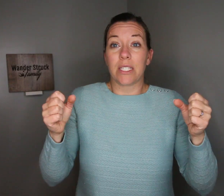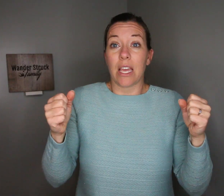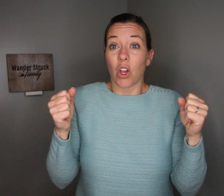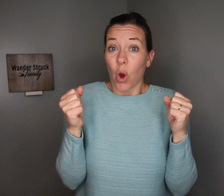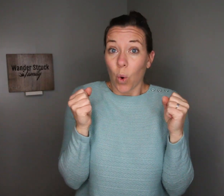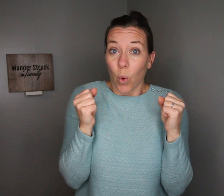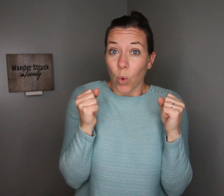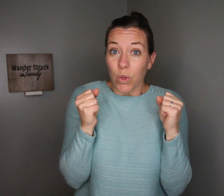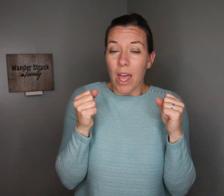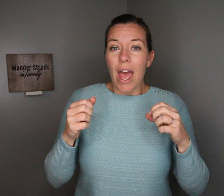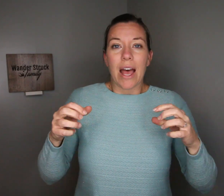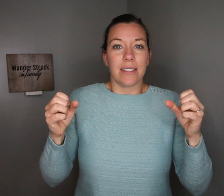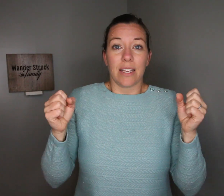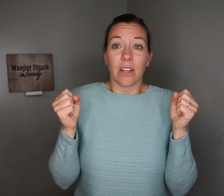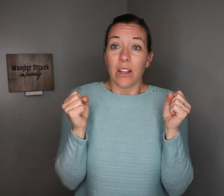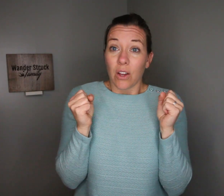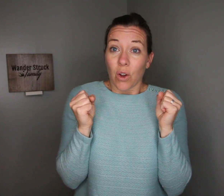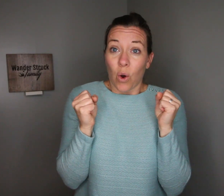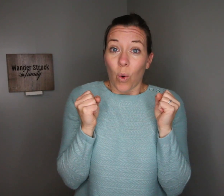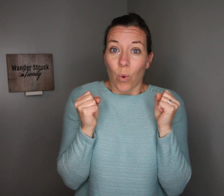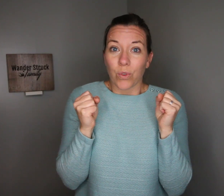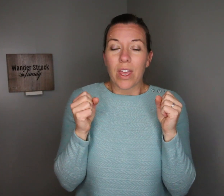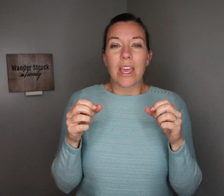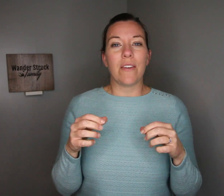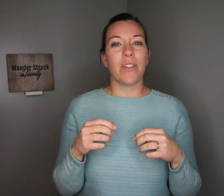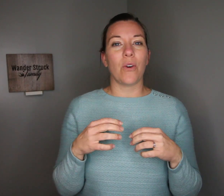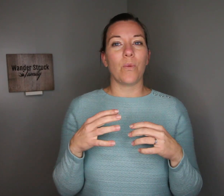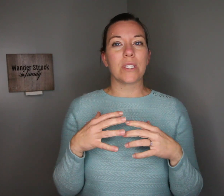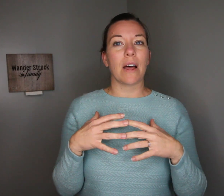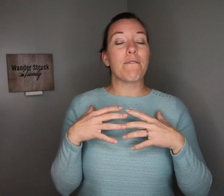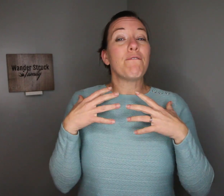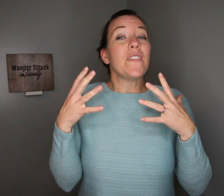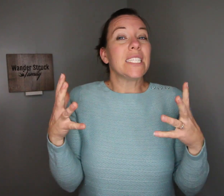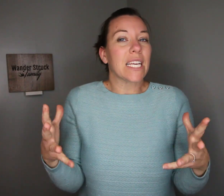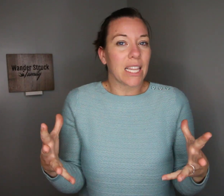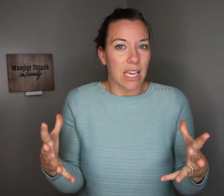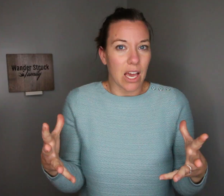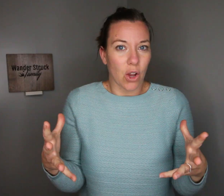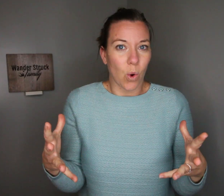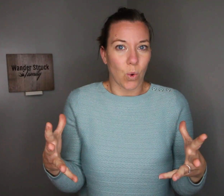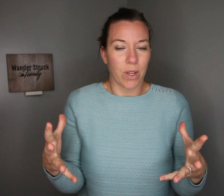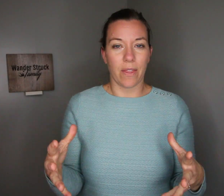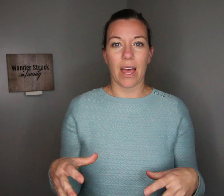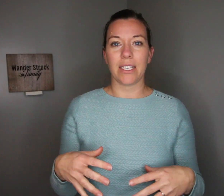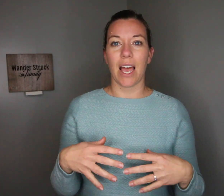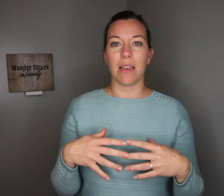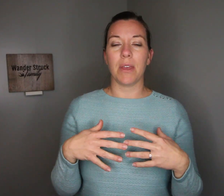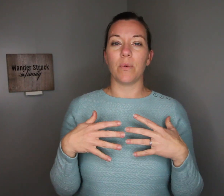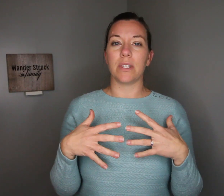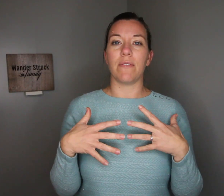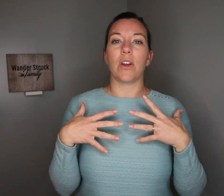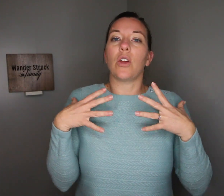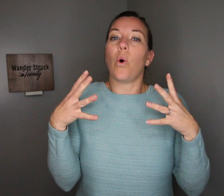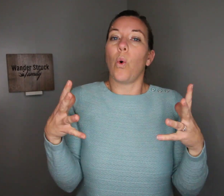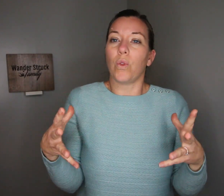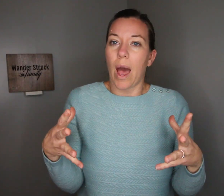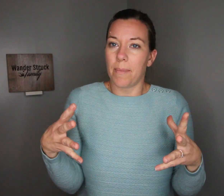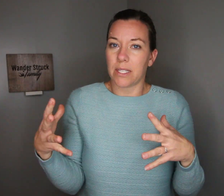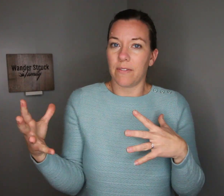say cold as in cold, even though it was not physically cold at that time. It was a very cold